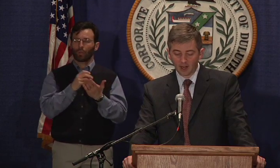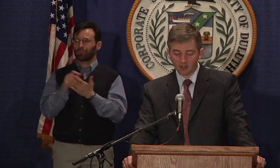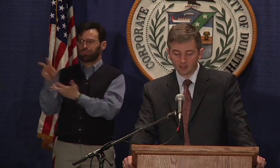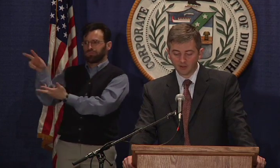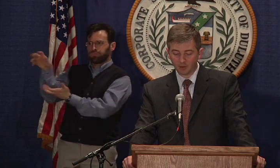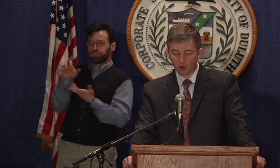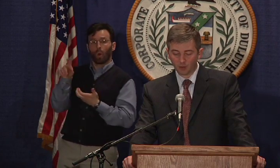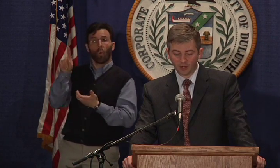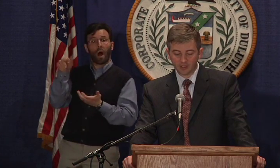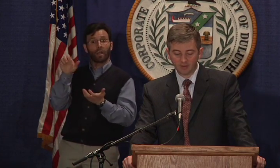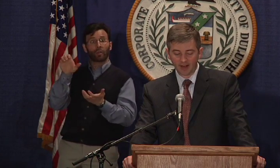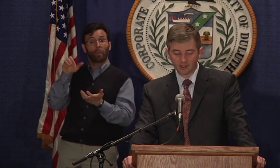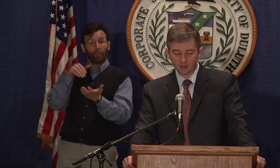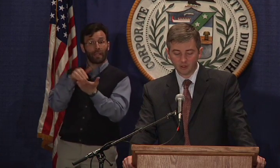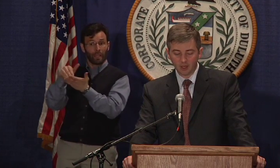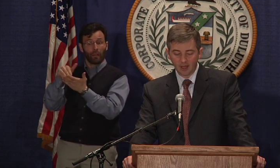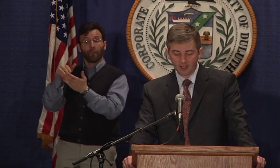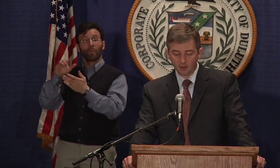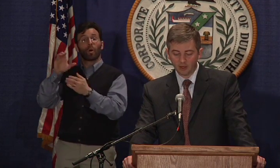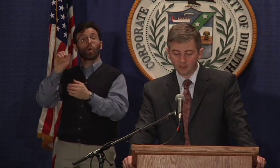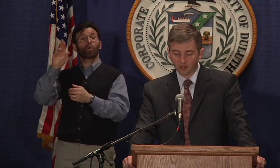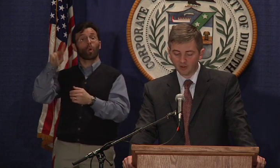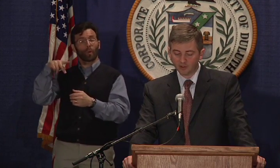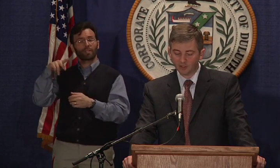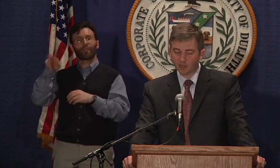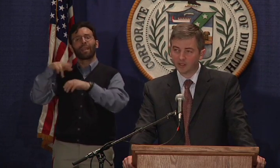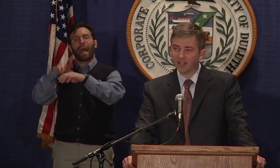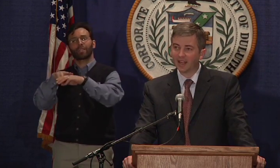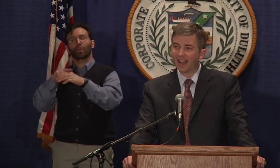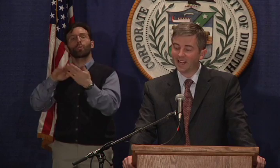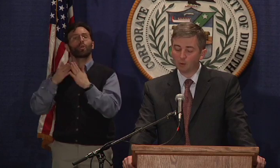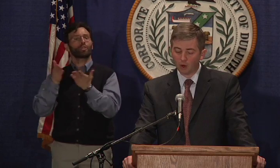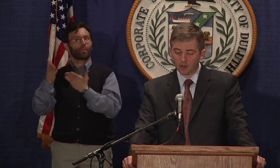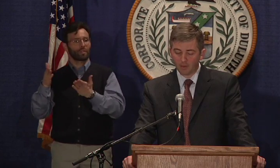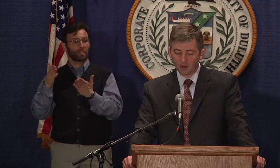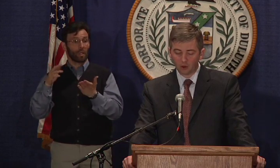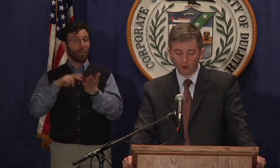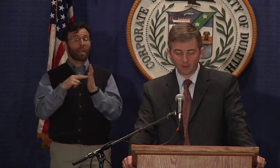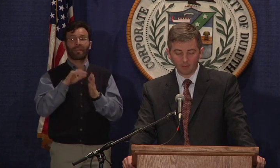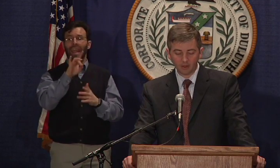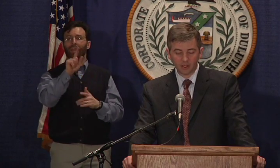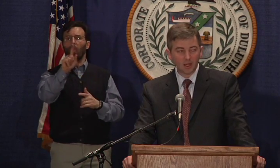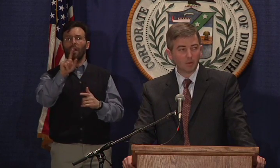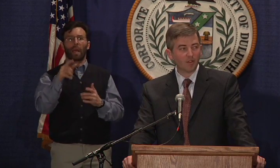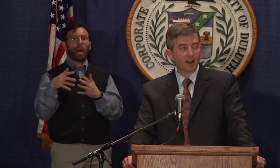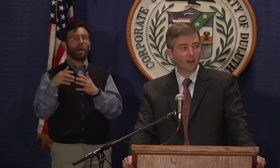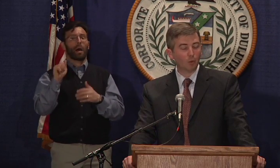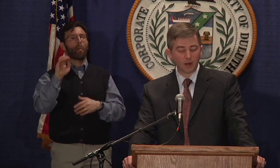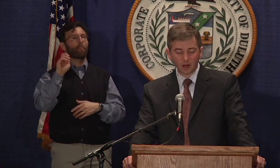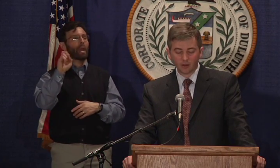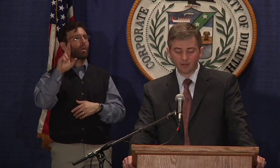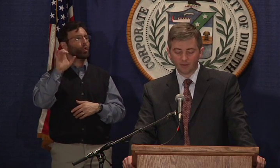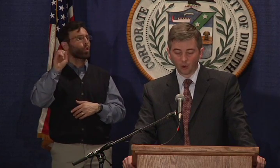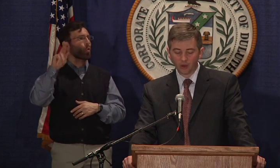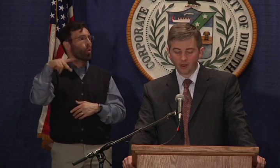million from the Corporation of National and Community Service, resulting in 81 AmeriCorps members